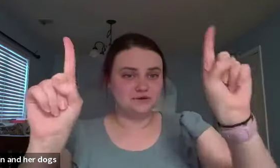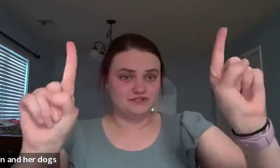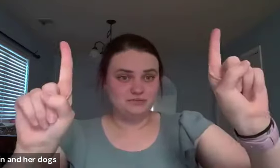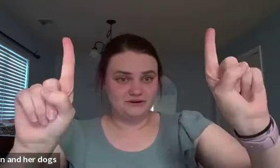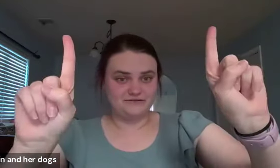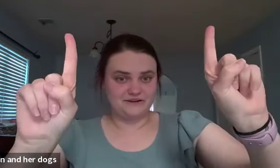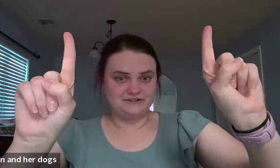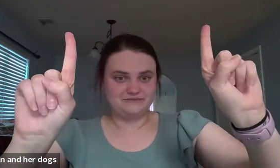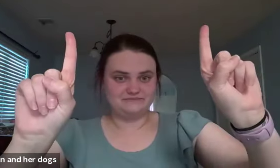start with 2 pointer fingers.